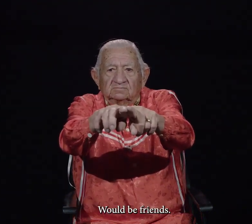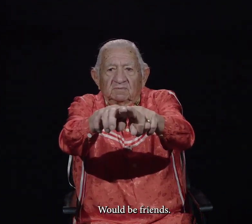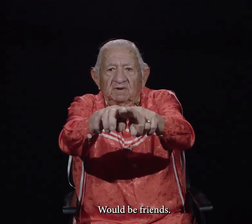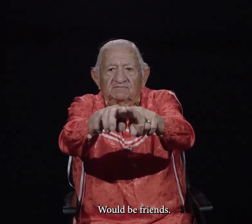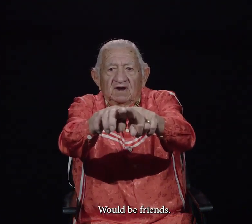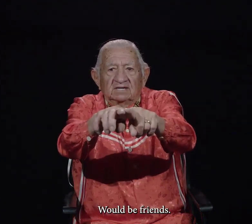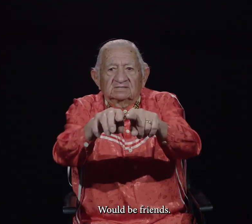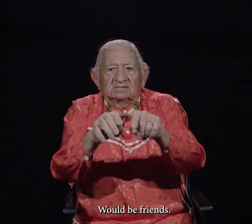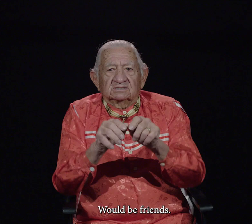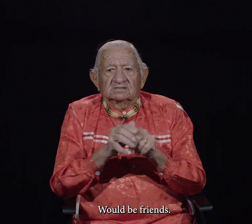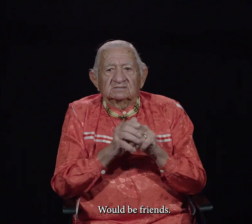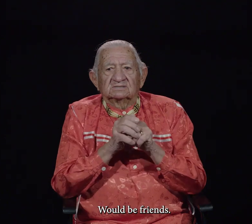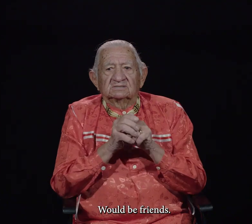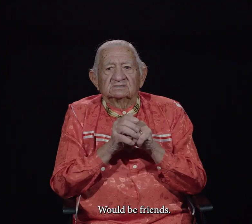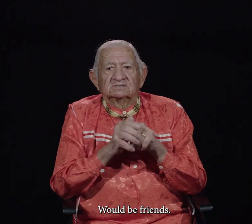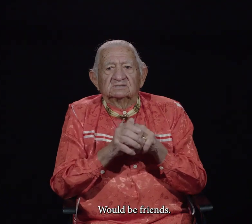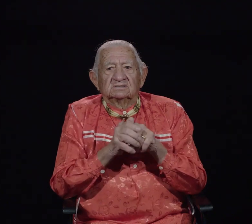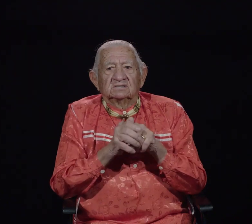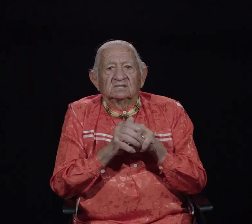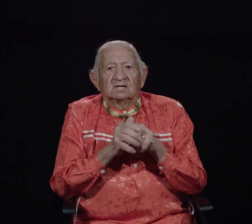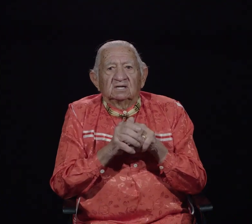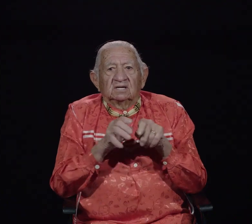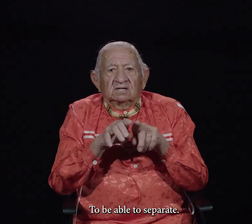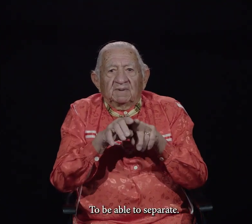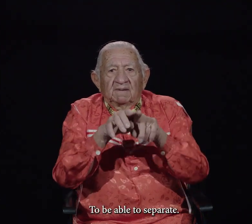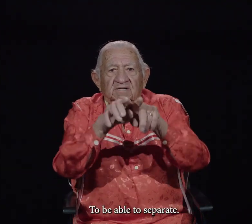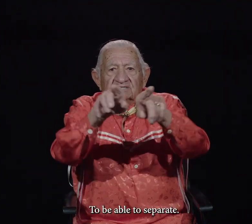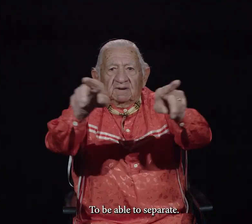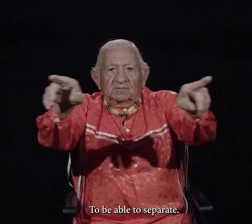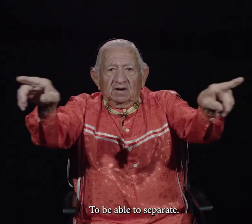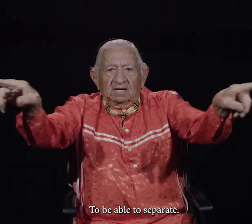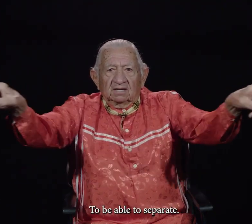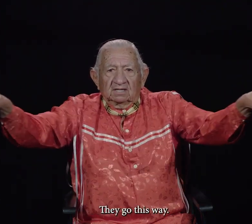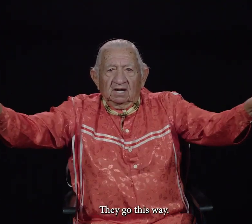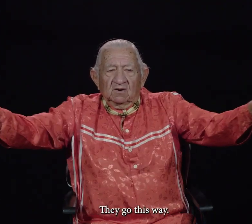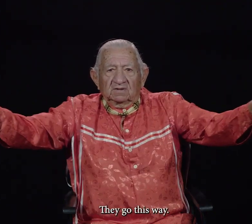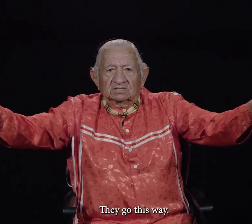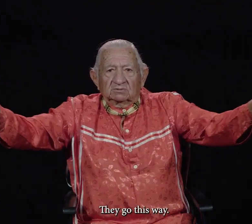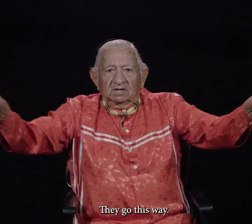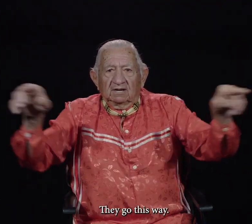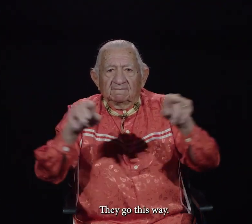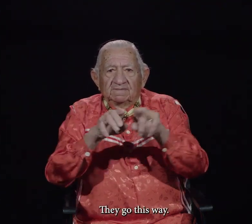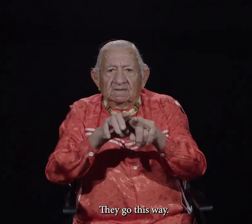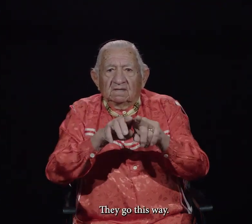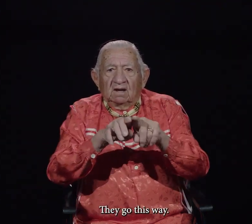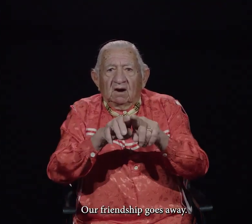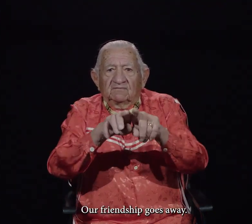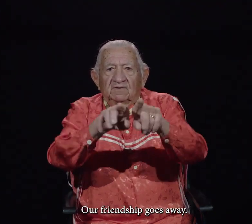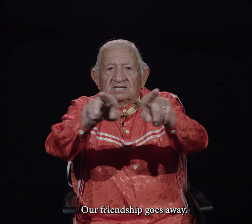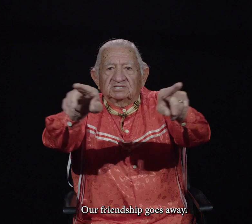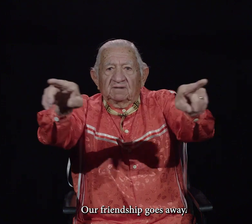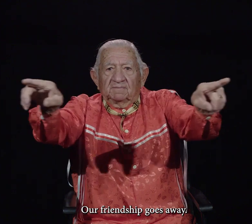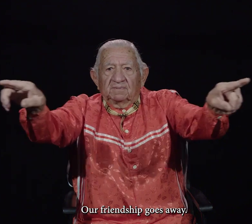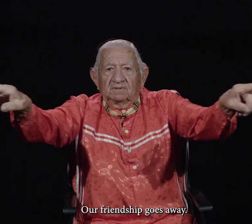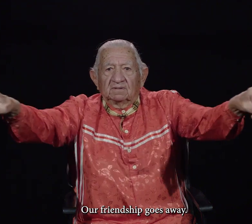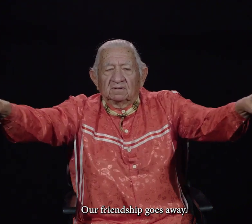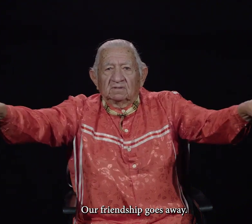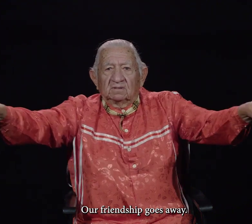would be friends. To be able to separate, they go this way. Our friendship